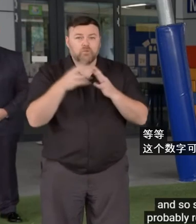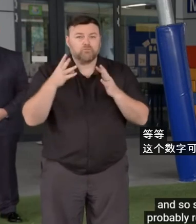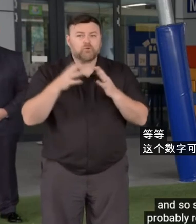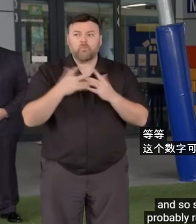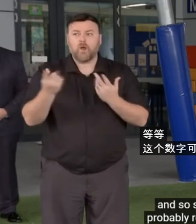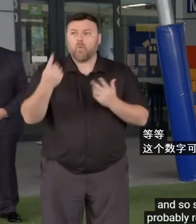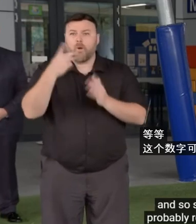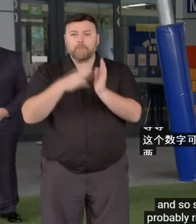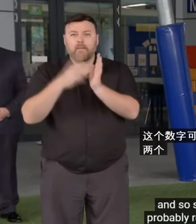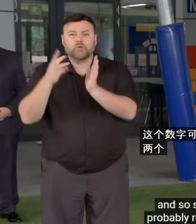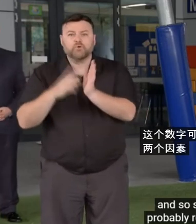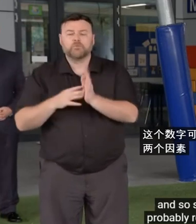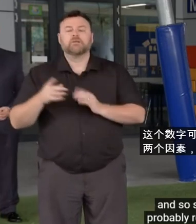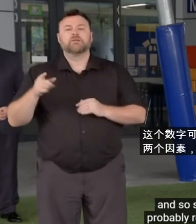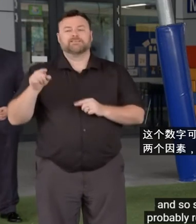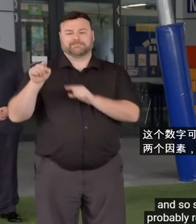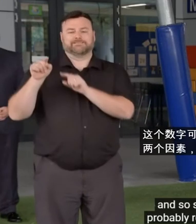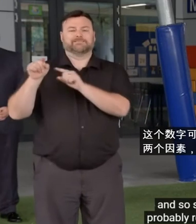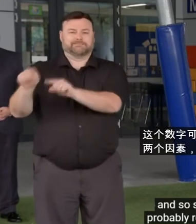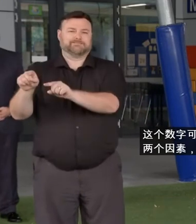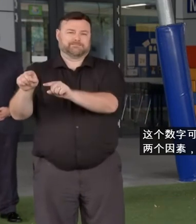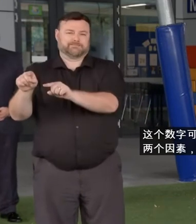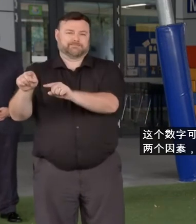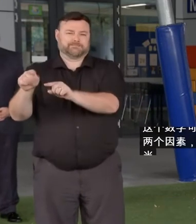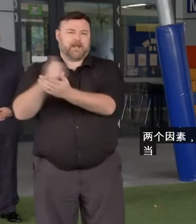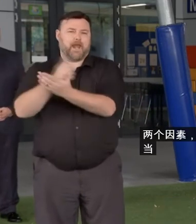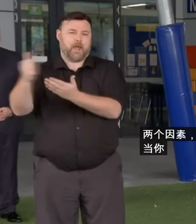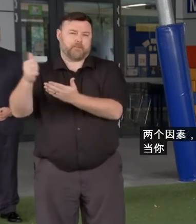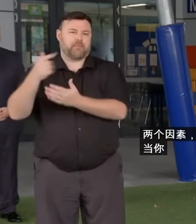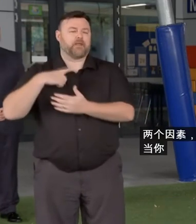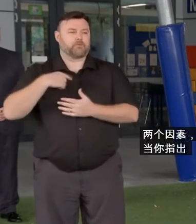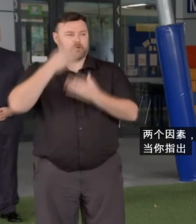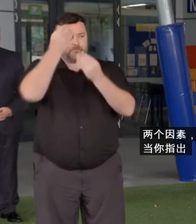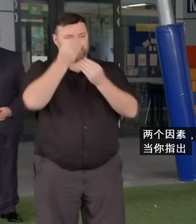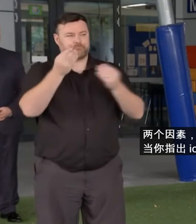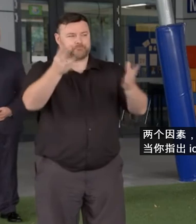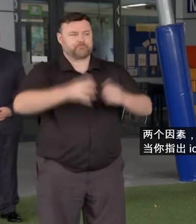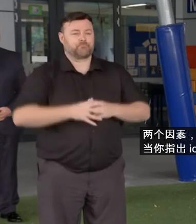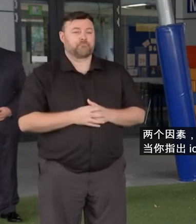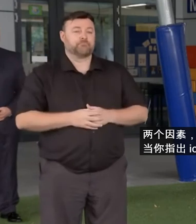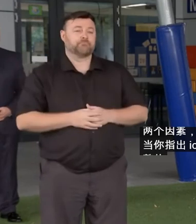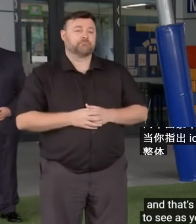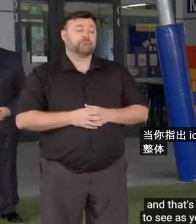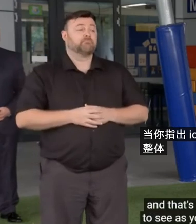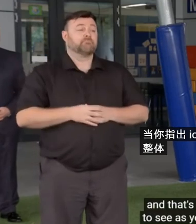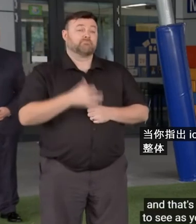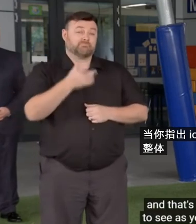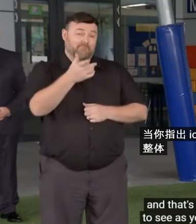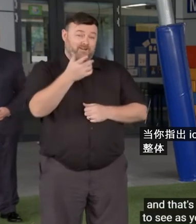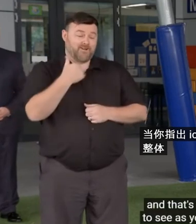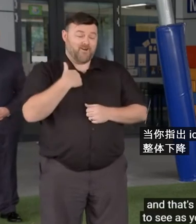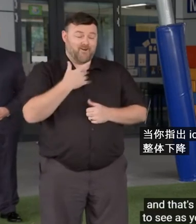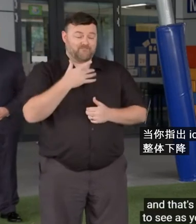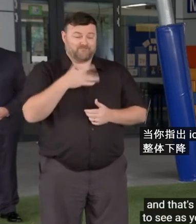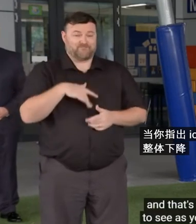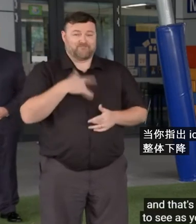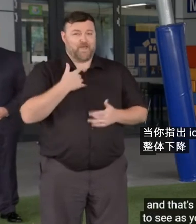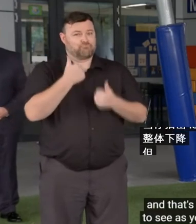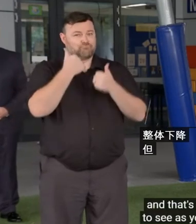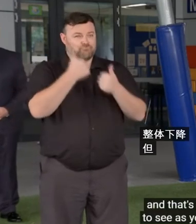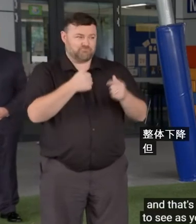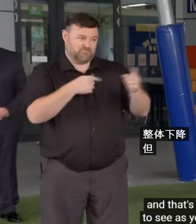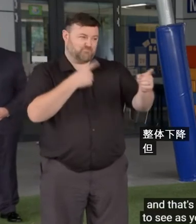is probably reflecting those two factors, and that's why it's pleasing to see, as you point out, that the ICU overall has gone